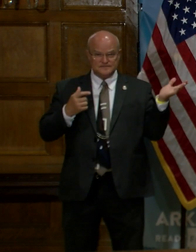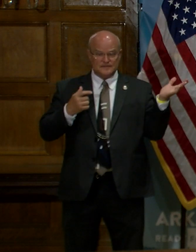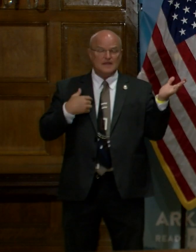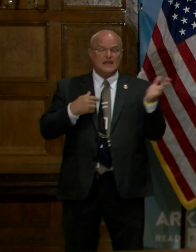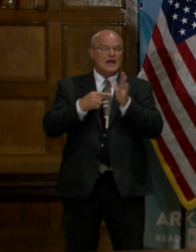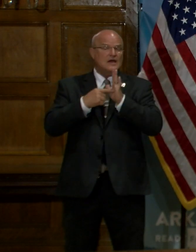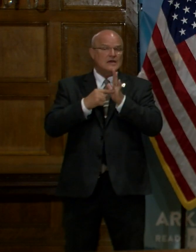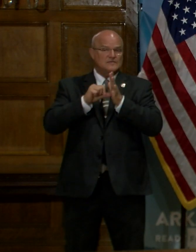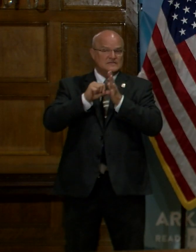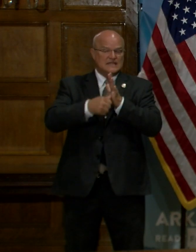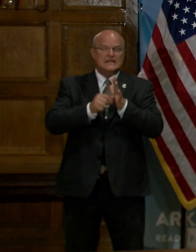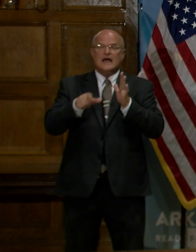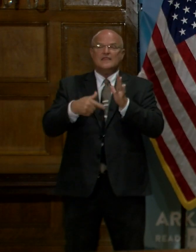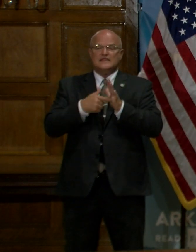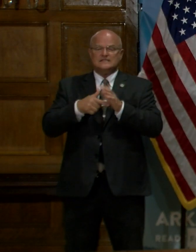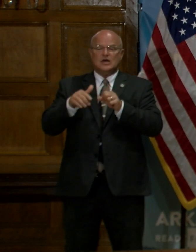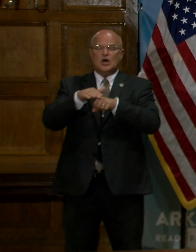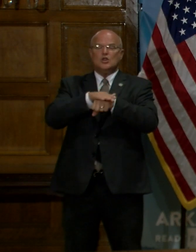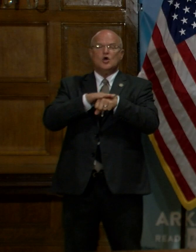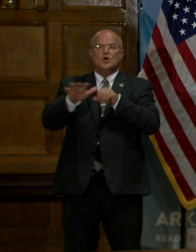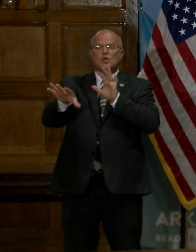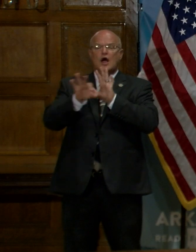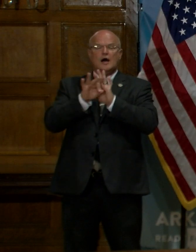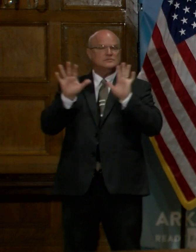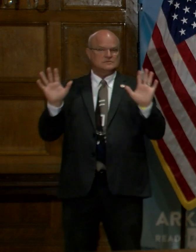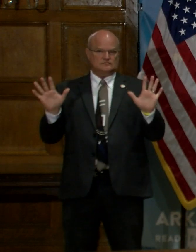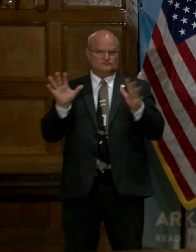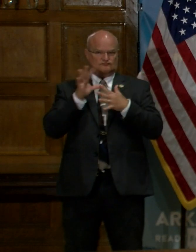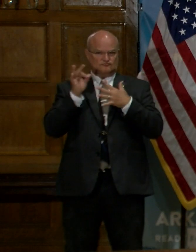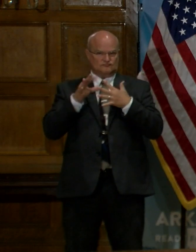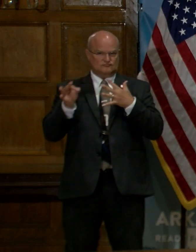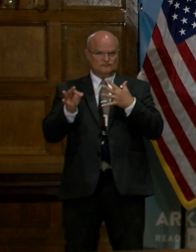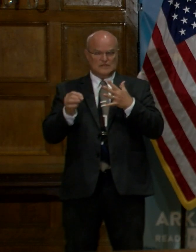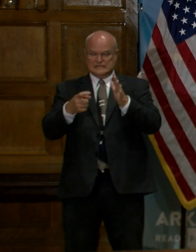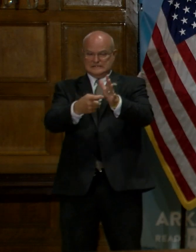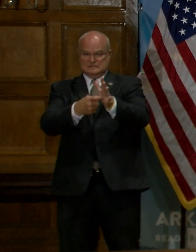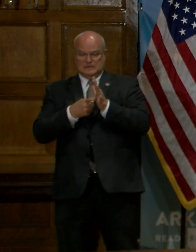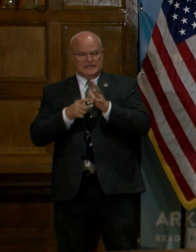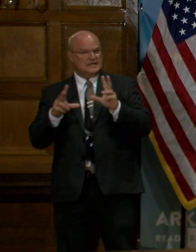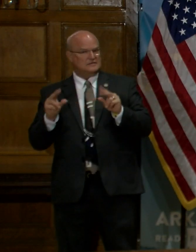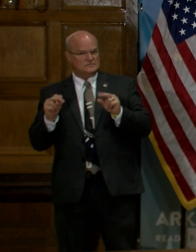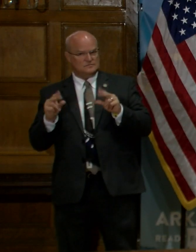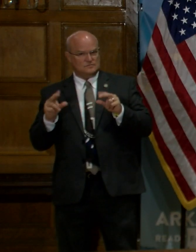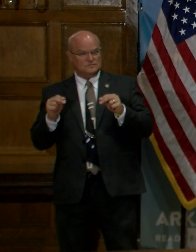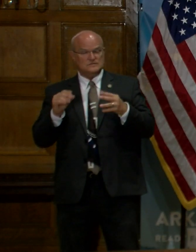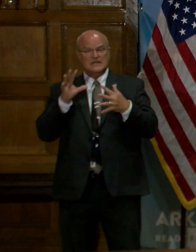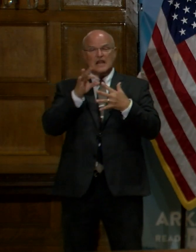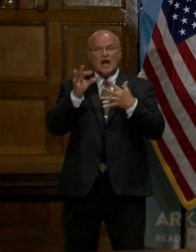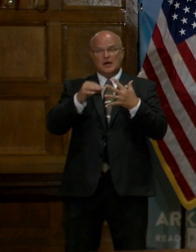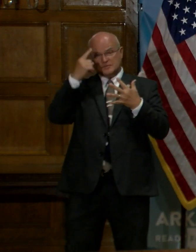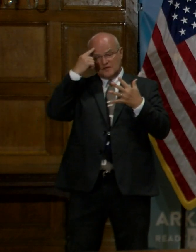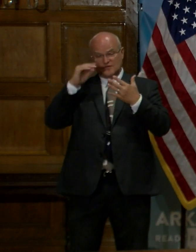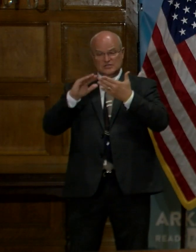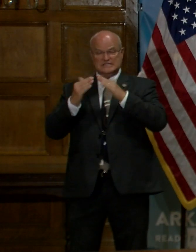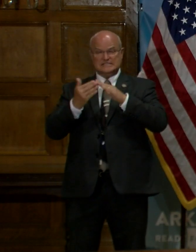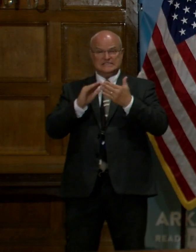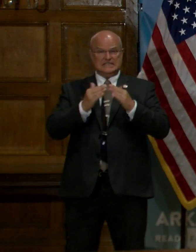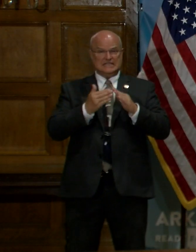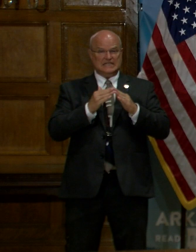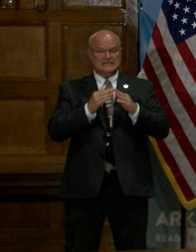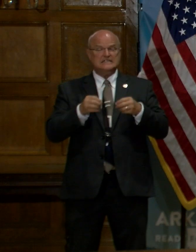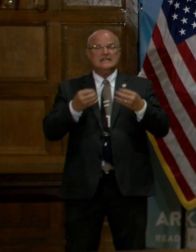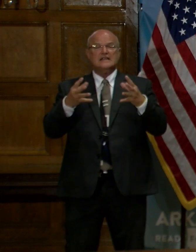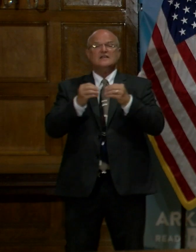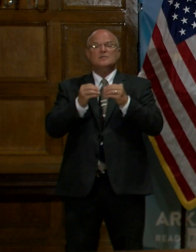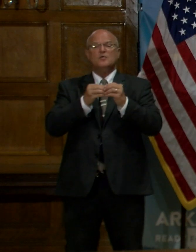me emphasize that this is a local option. No one's mandated to do it. It's an option for cities to